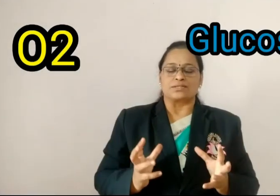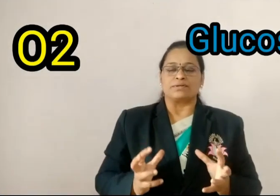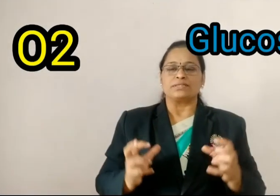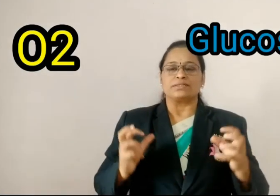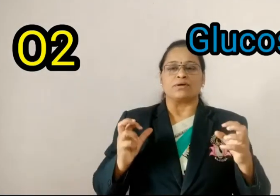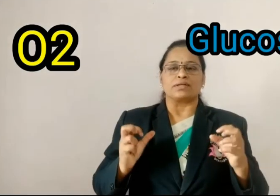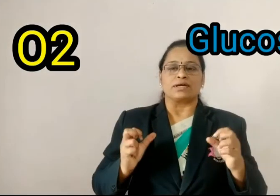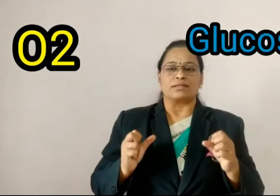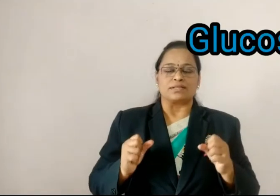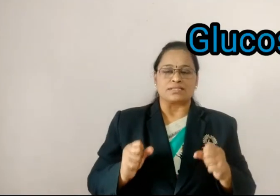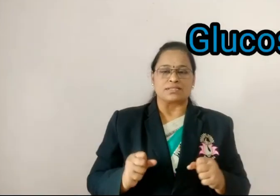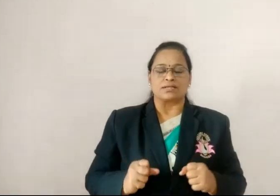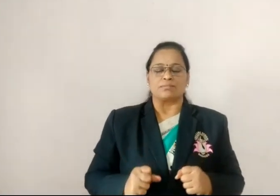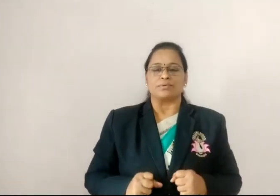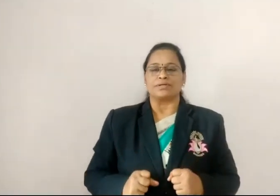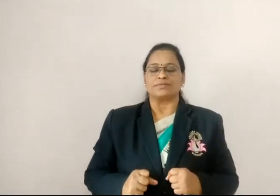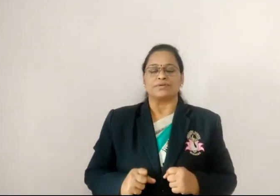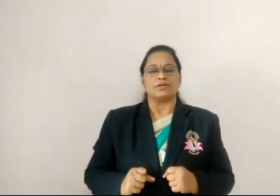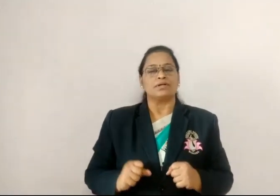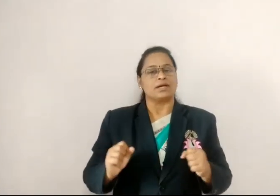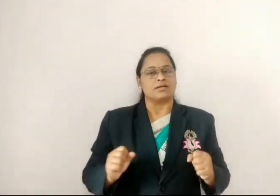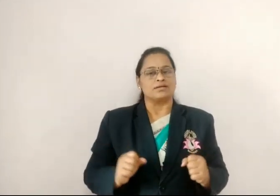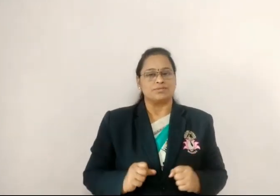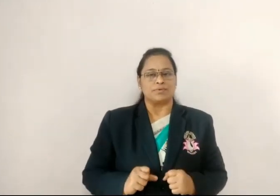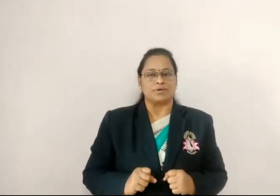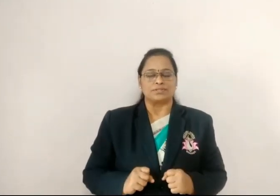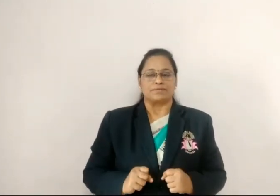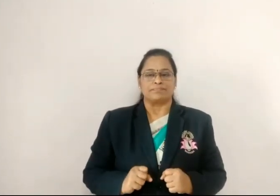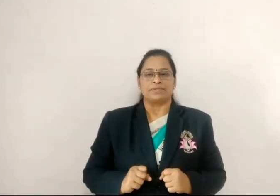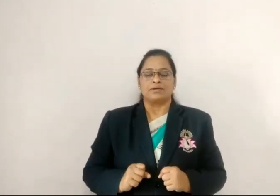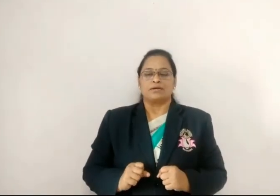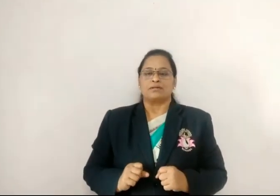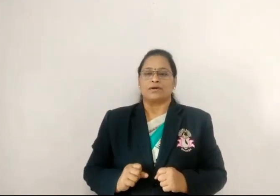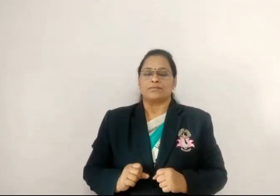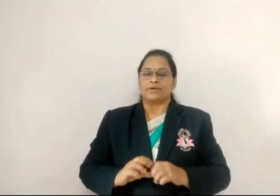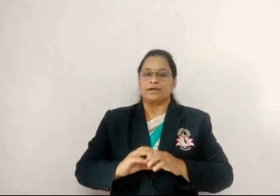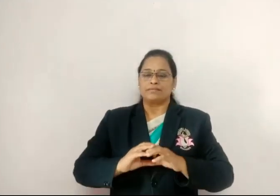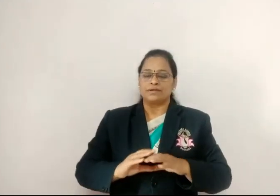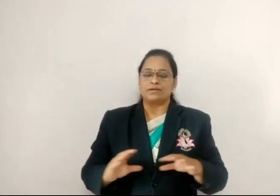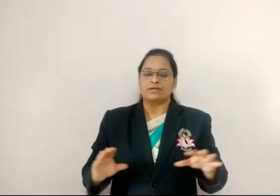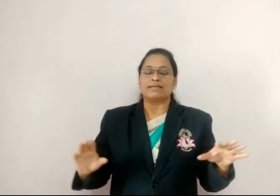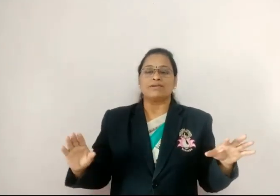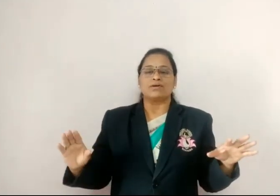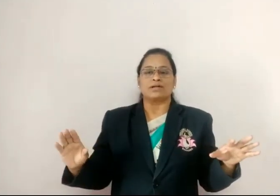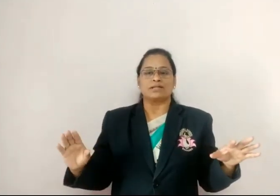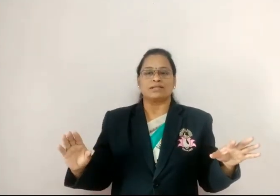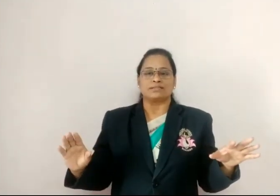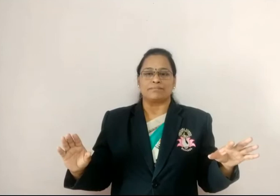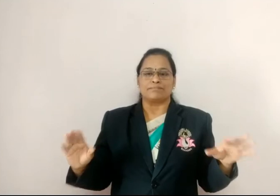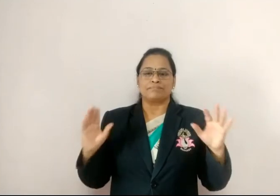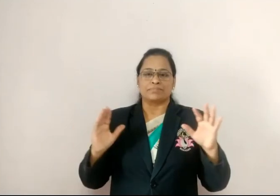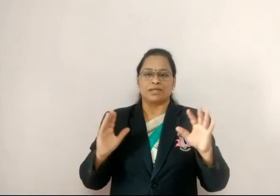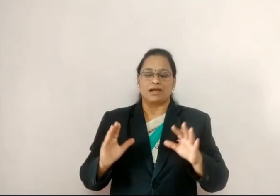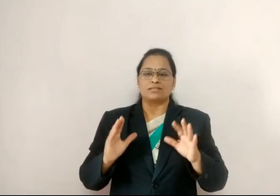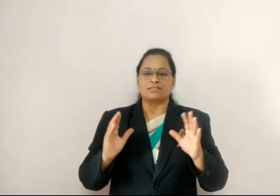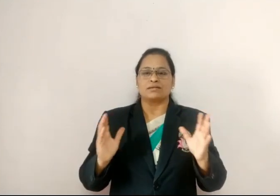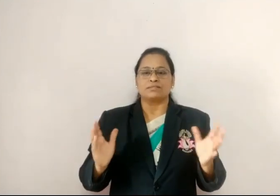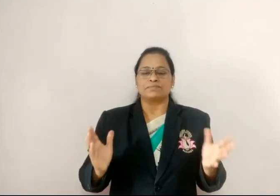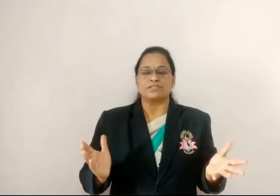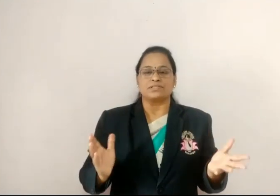constituents, or they are the necessary components for the energy production. Now, every living organism has a special